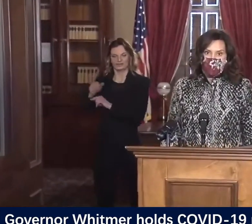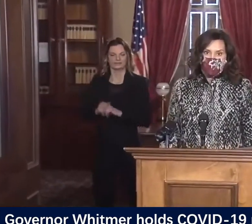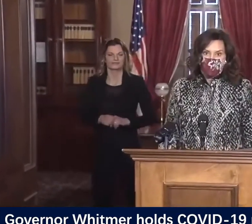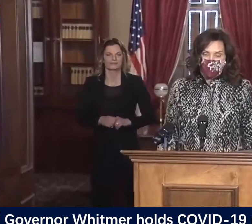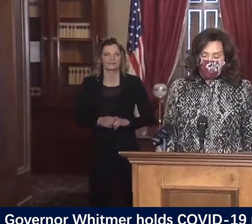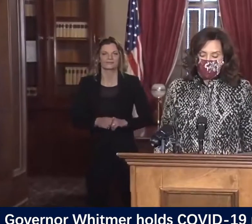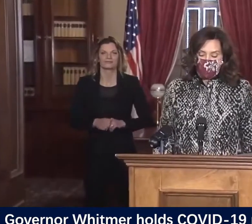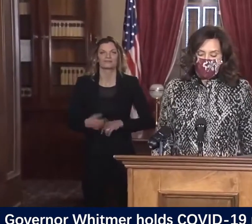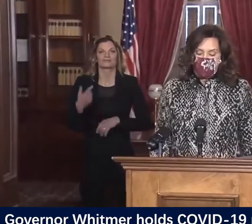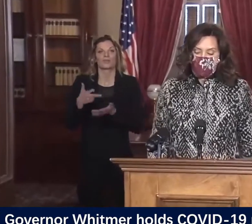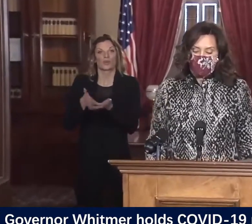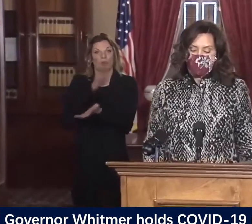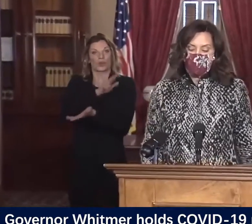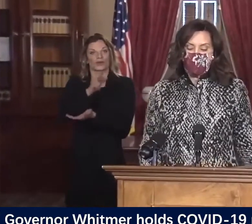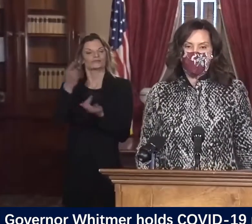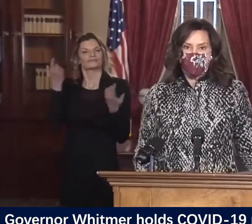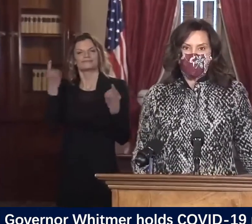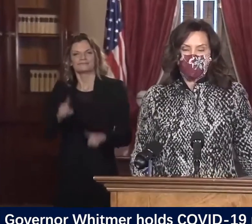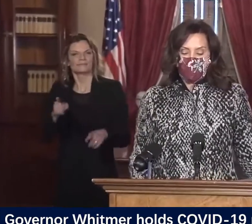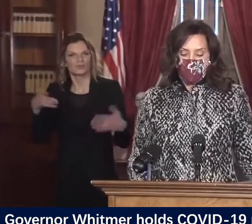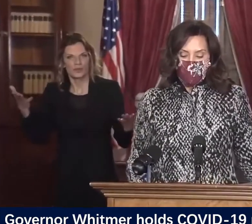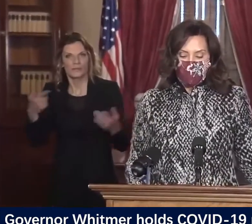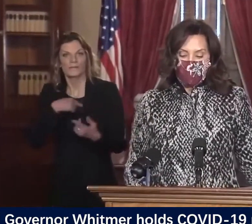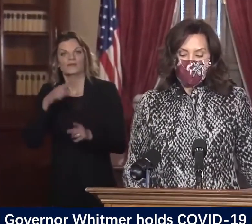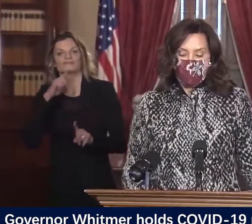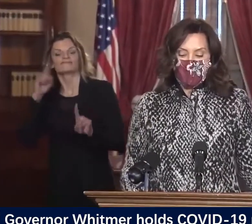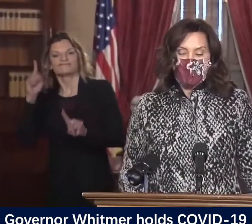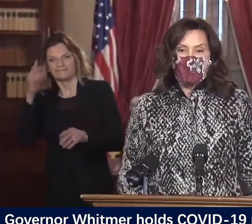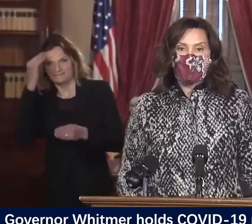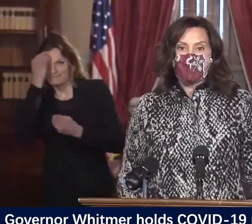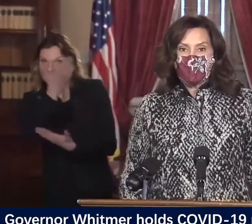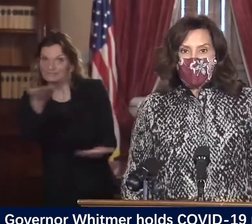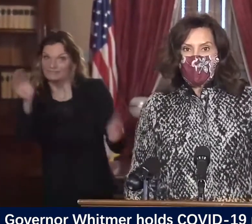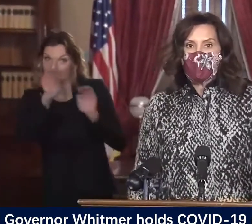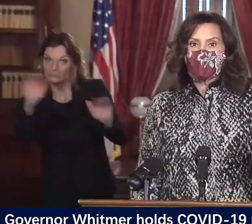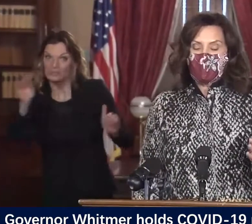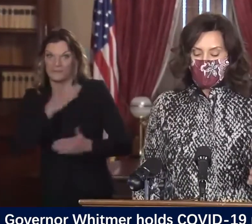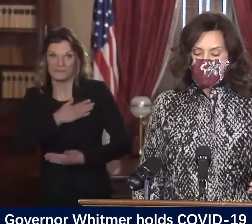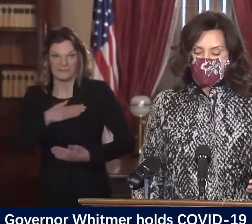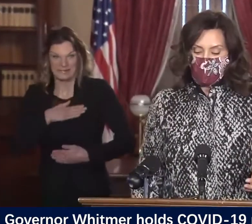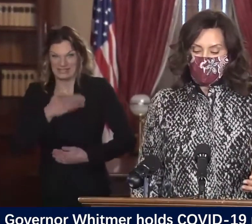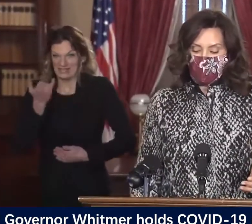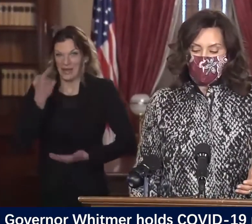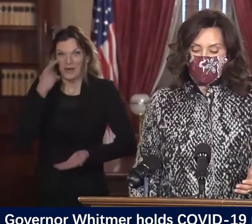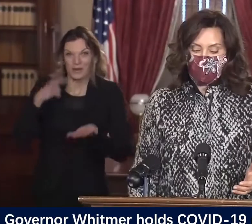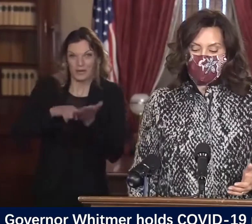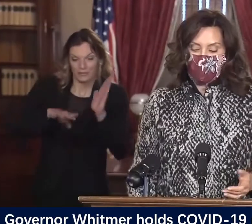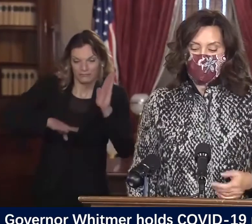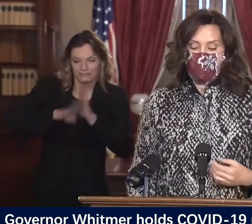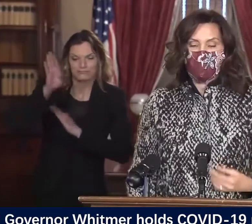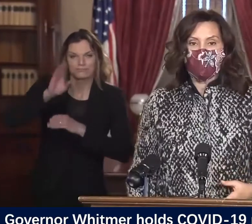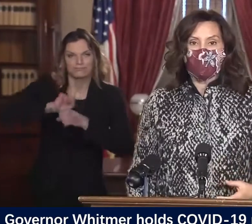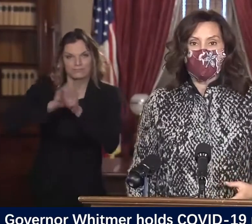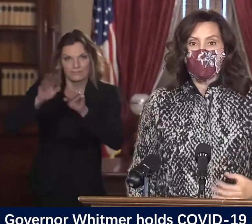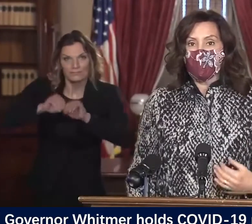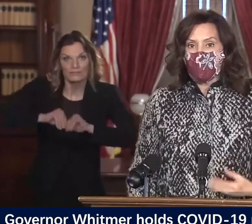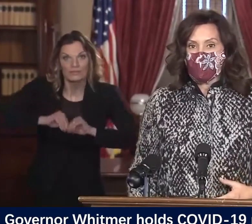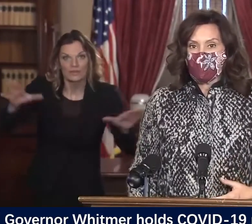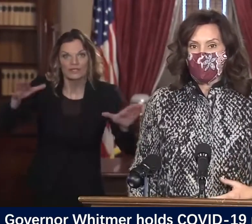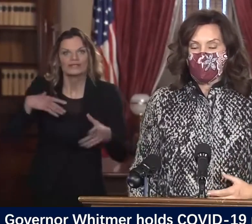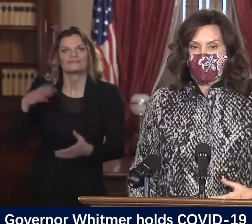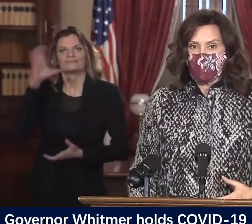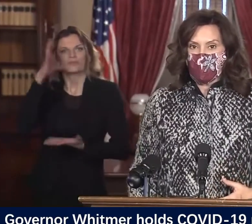we asked Michiganders to do their part to bring down the rapidly escalating cases that were threatening